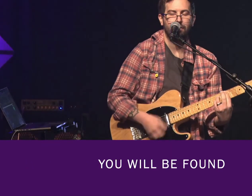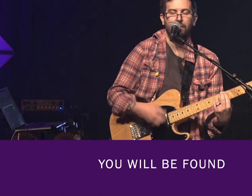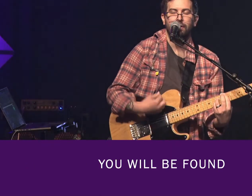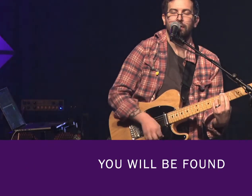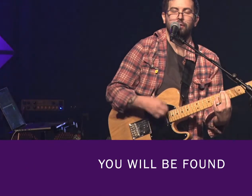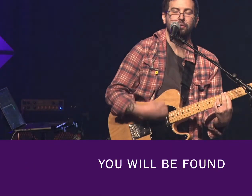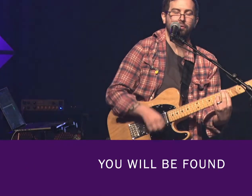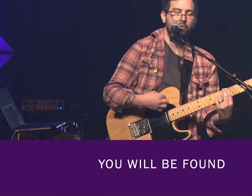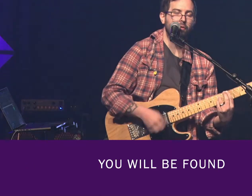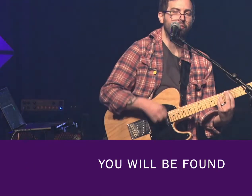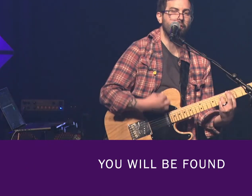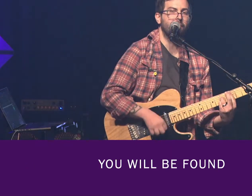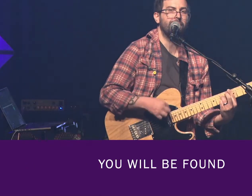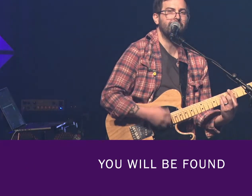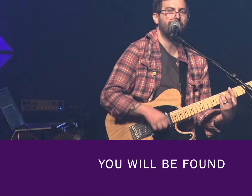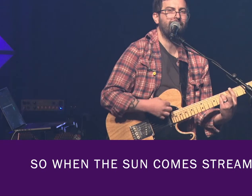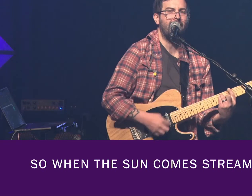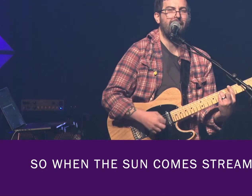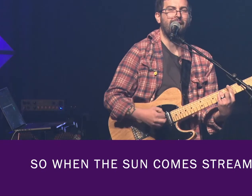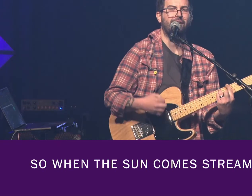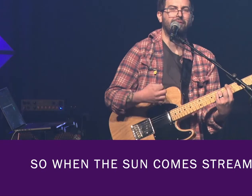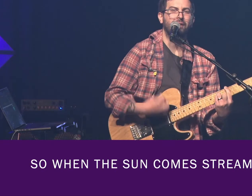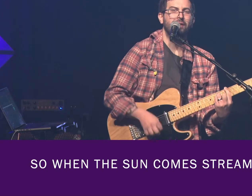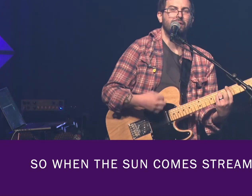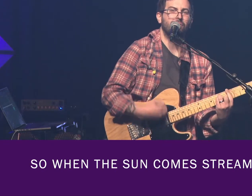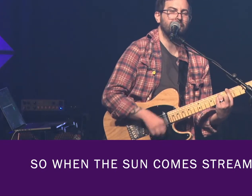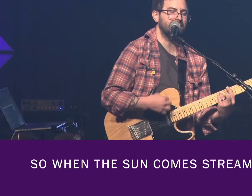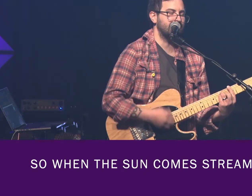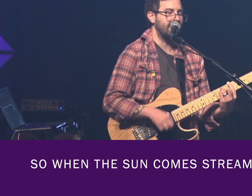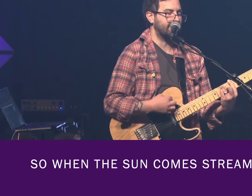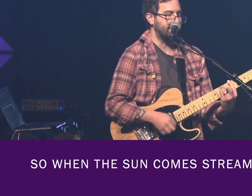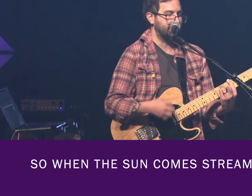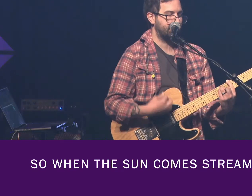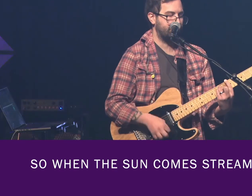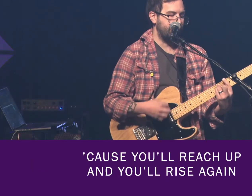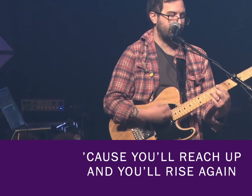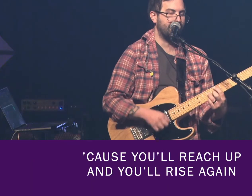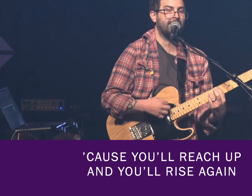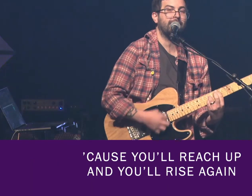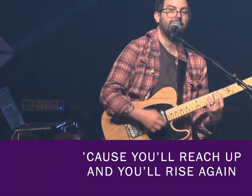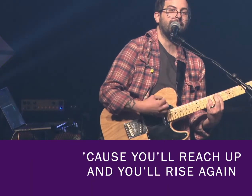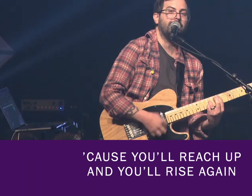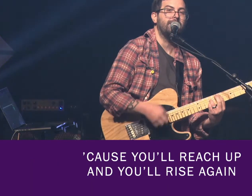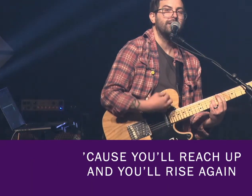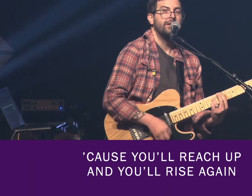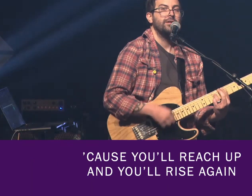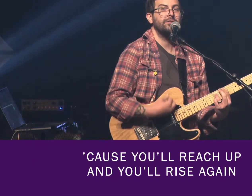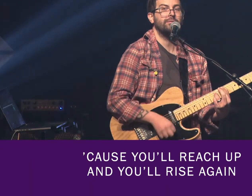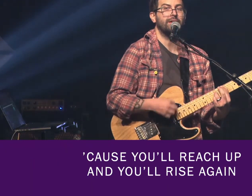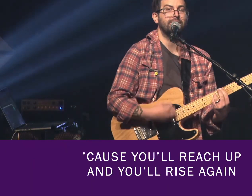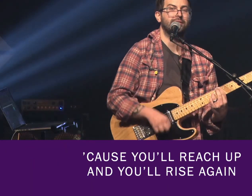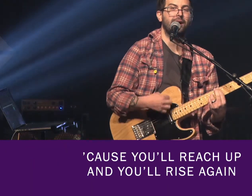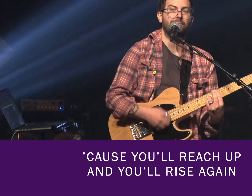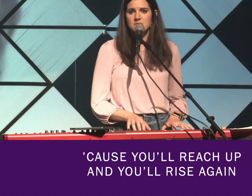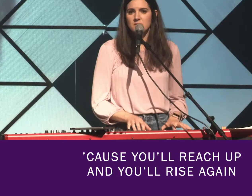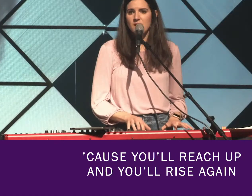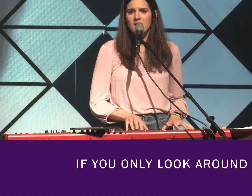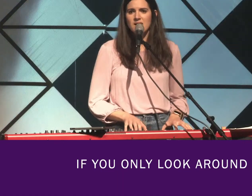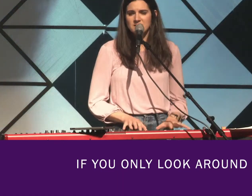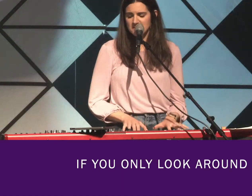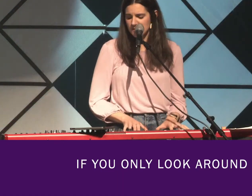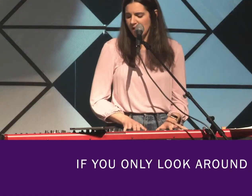ground, you will be found. So when the sun comes streaming in, you'll touch up